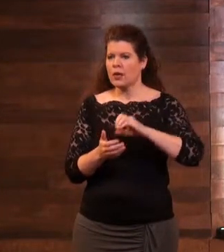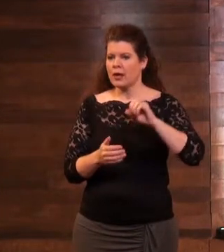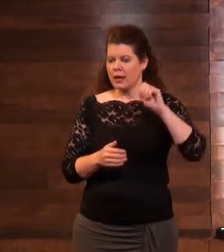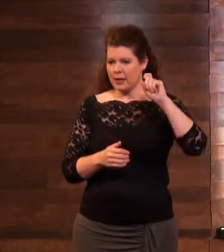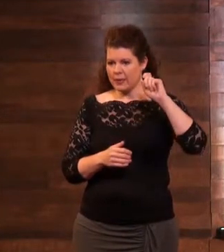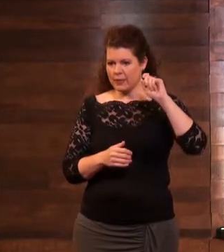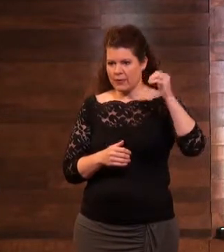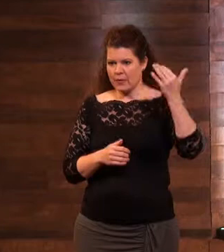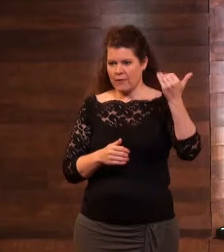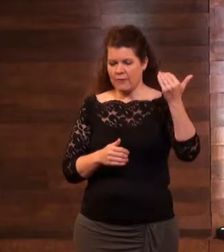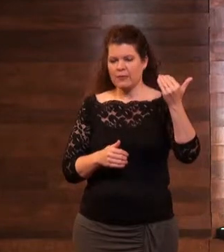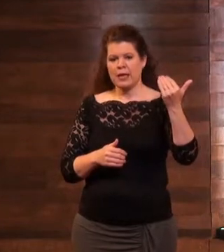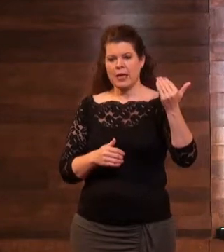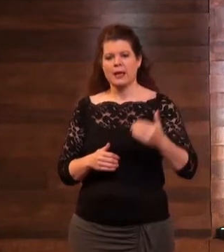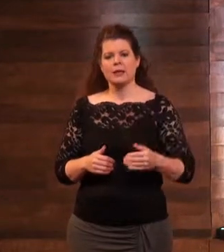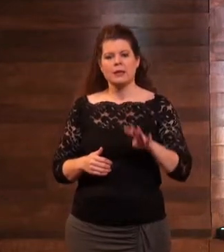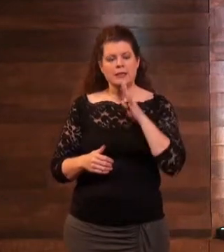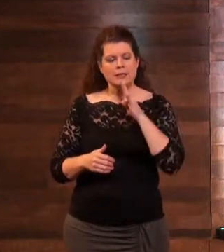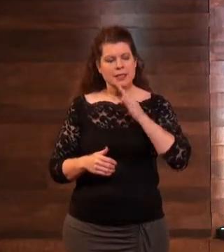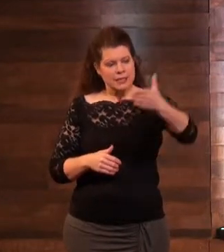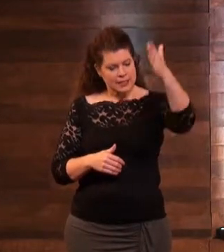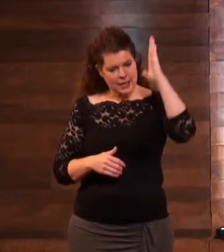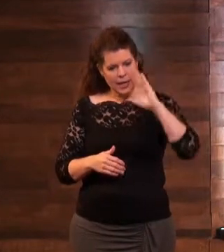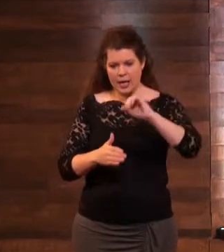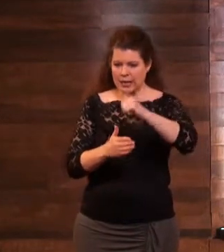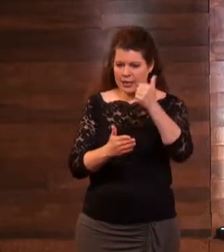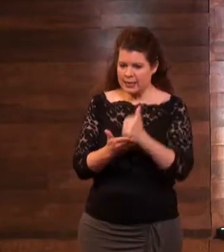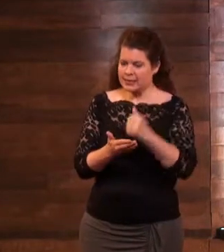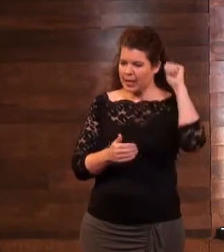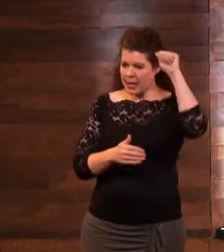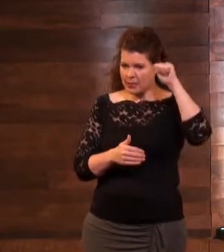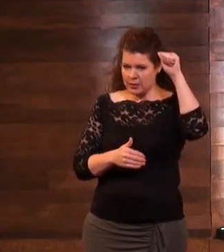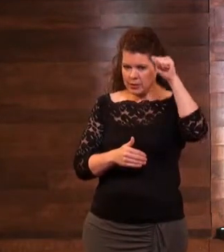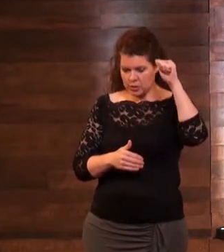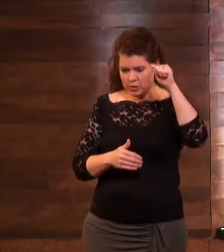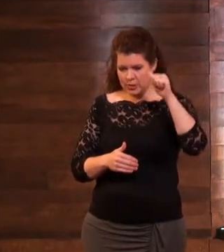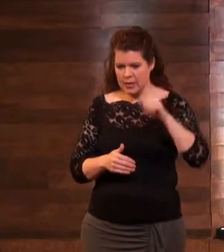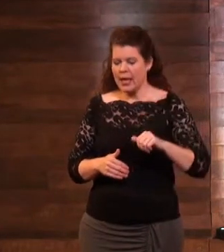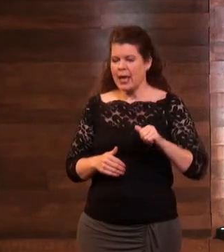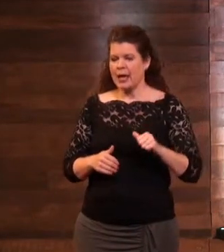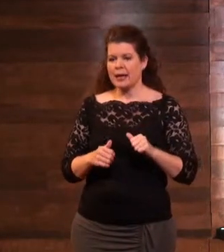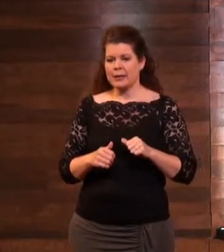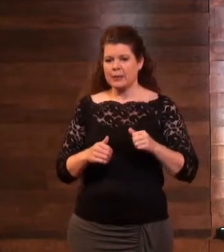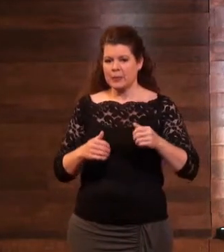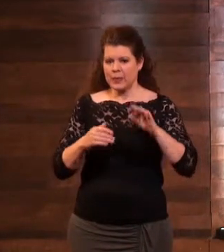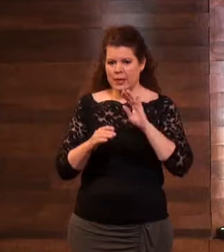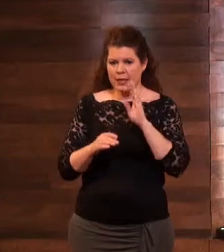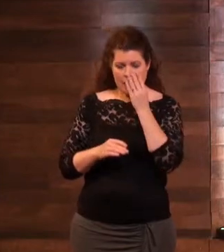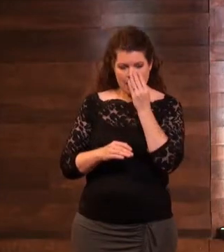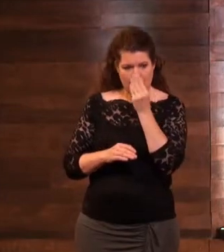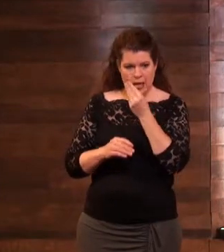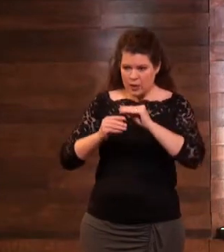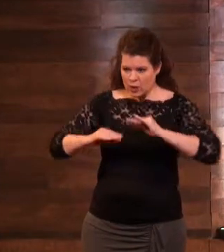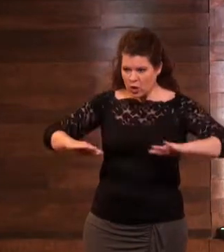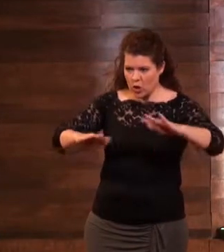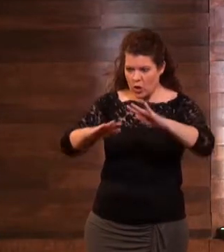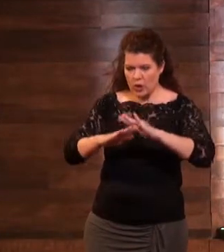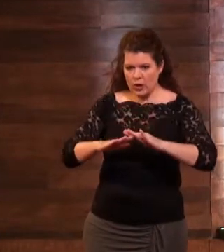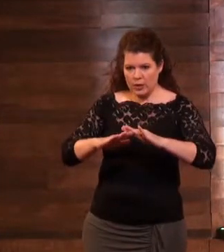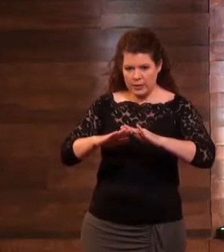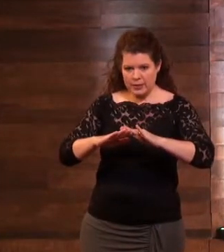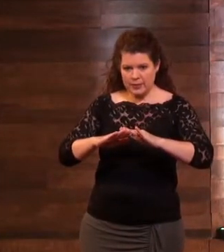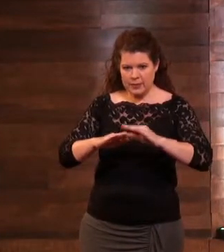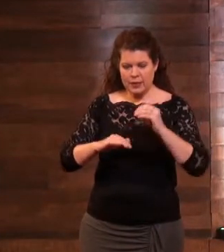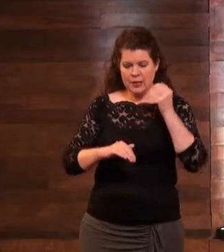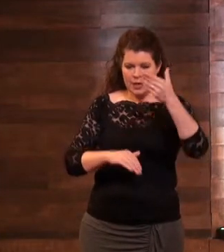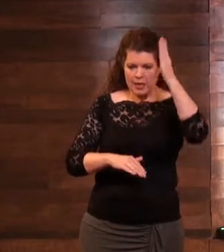Eden to work it and to keep it." There was Adam, made in God's image, in the middle of the most beautiful place on earth that